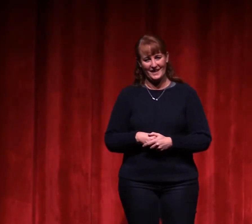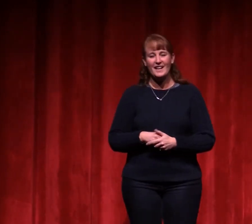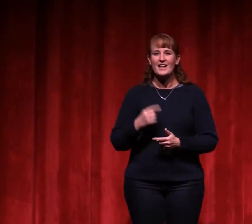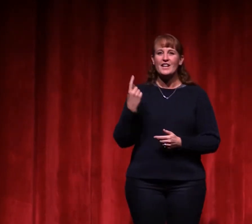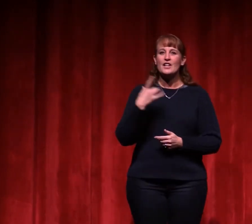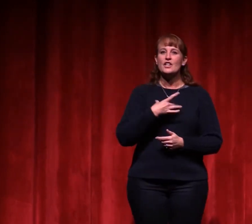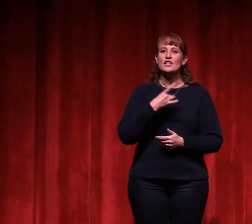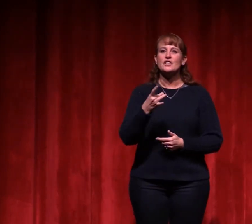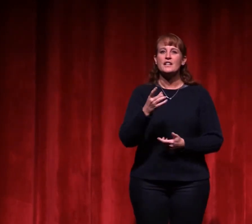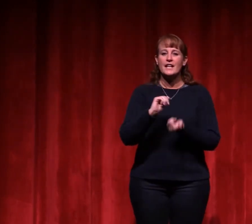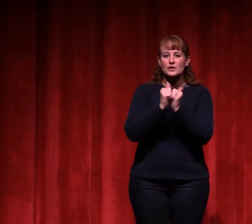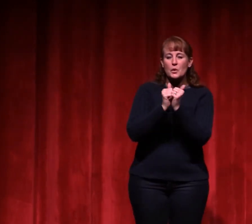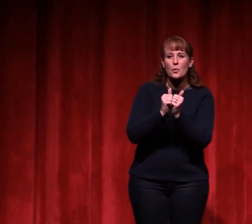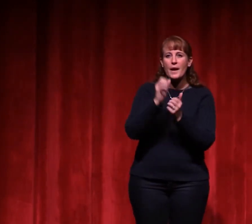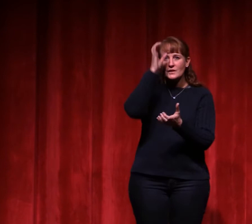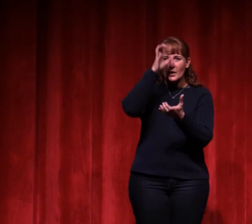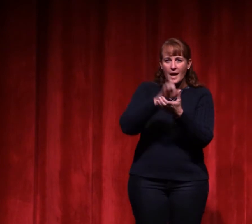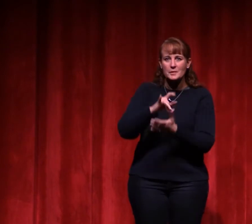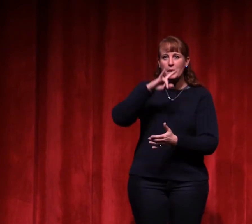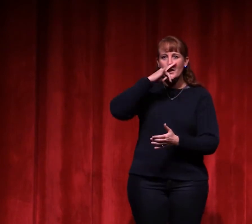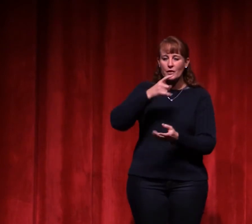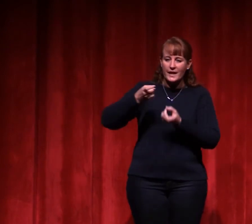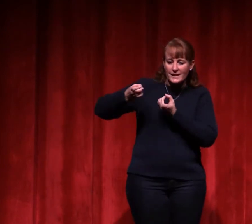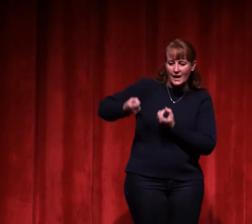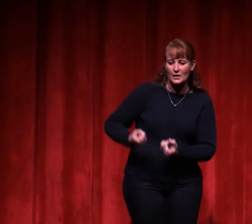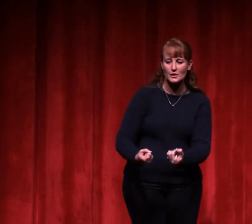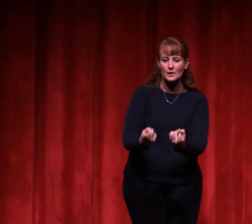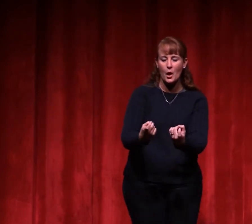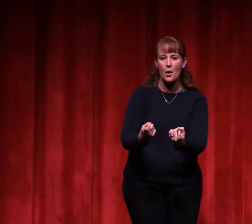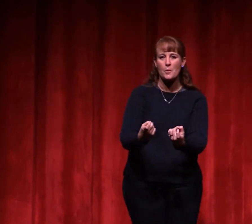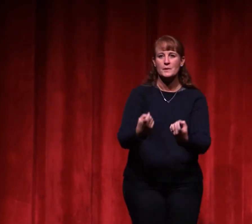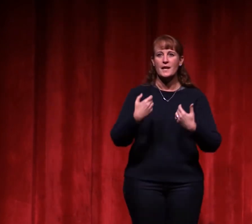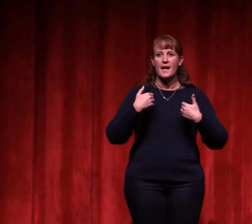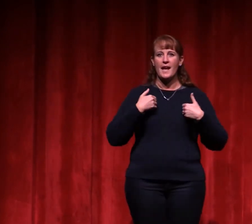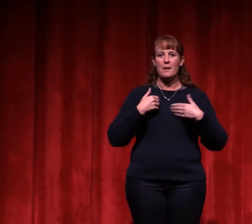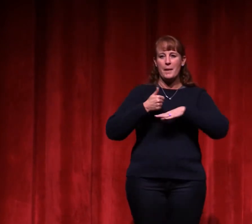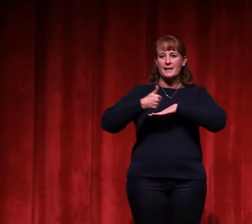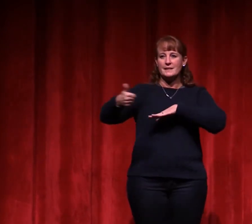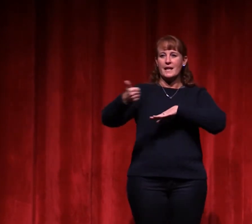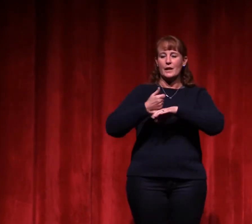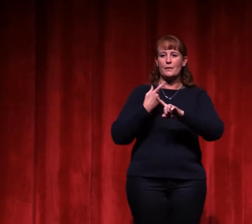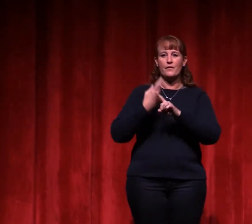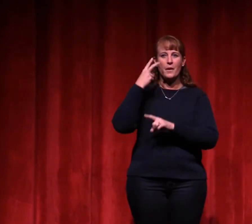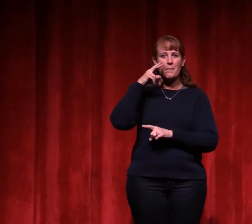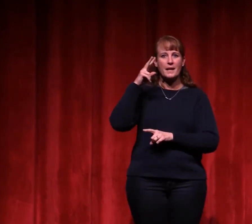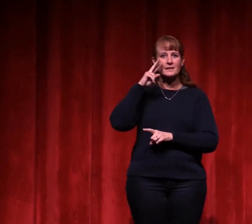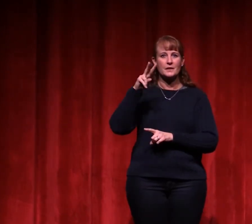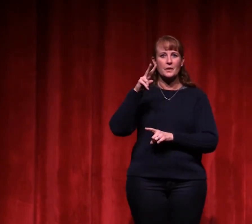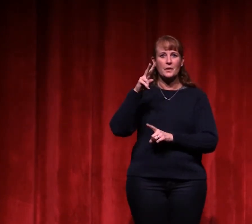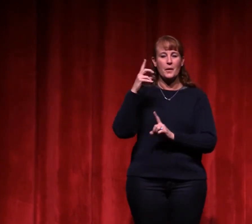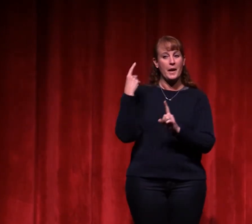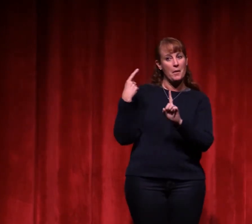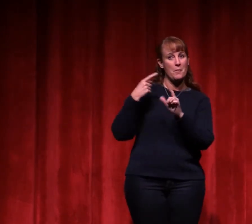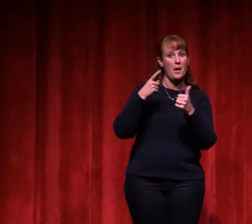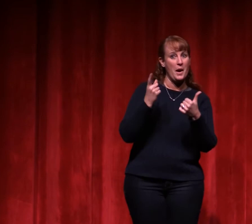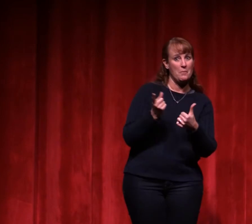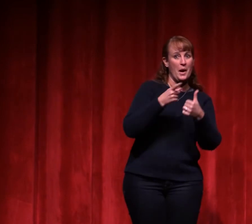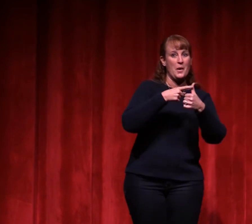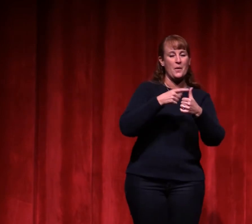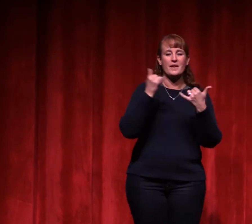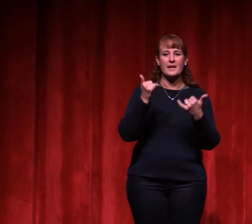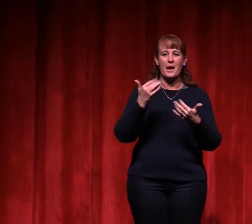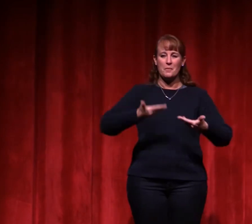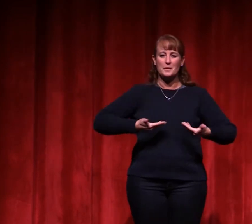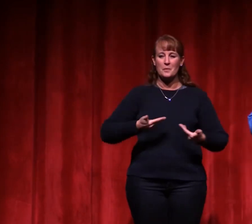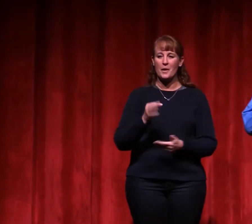She likes to race her husband and kids down the slopes and makes telecommuting from Mexico a priority. Please welcome Molly